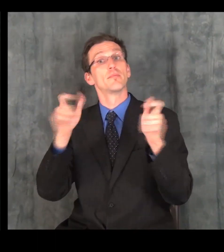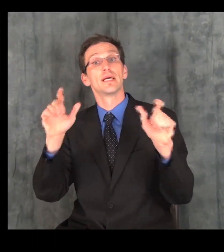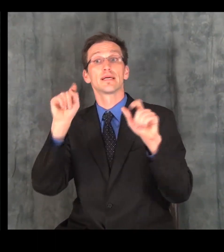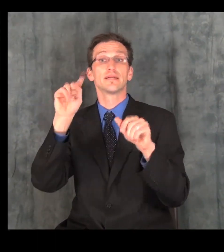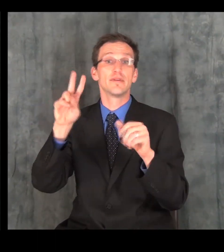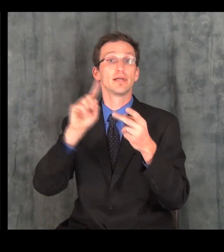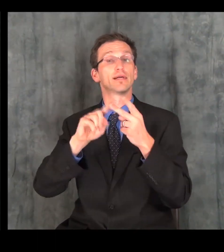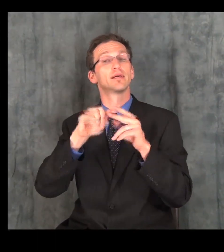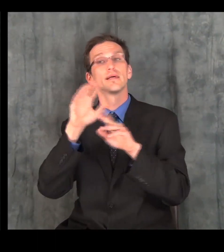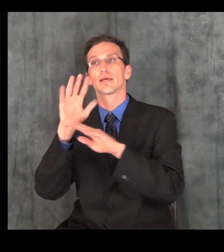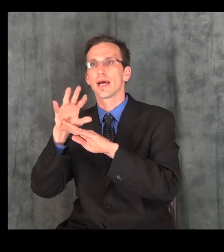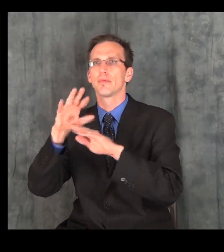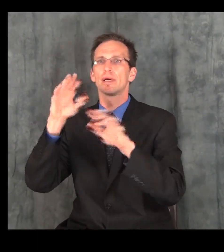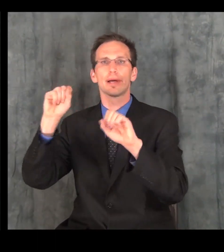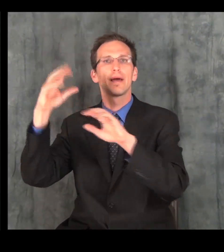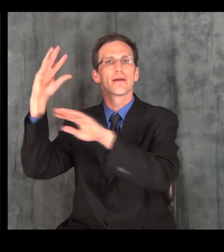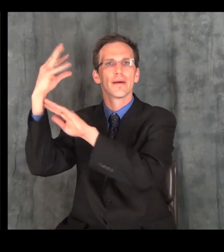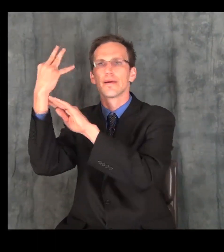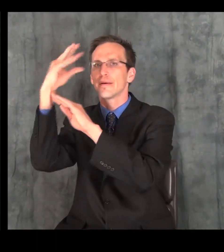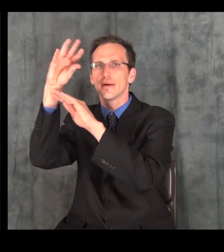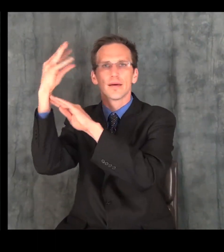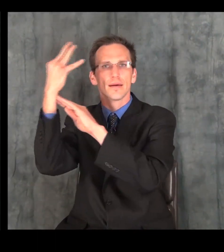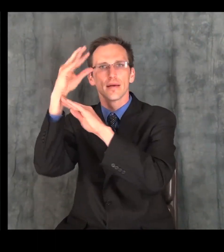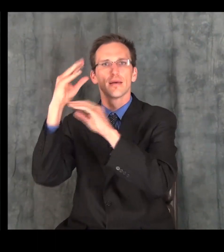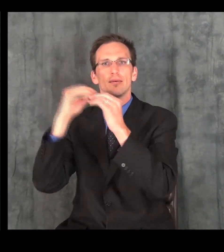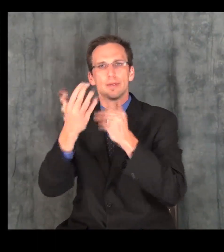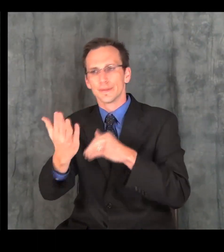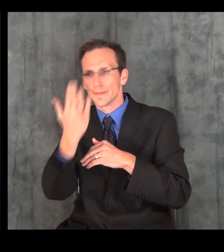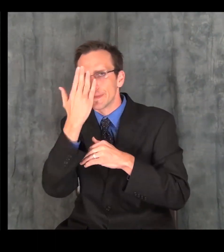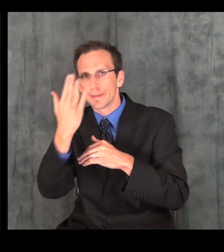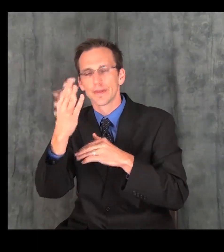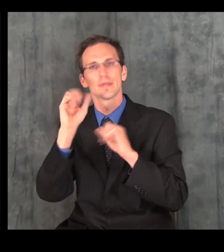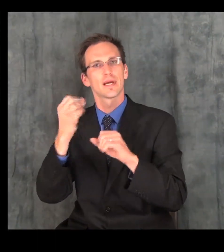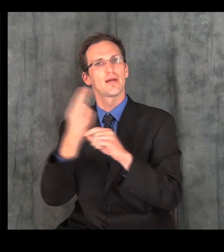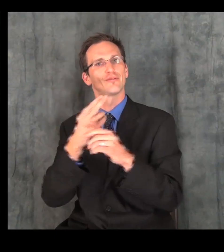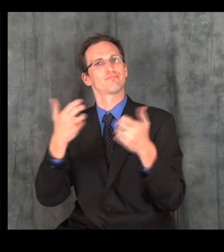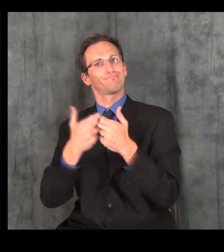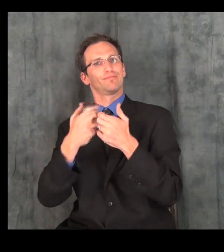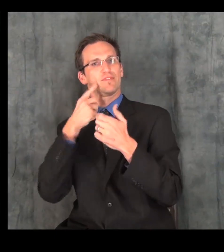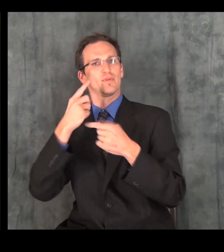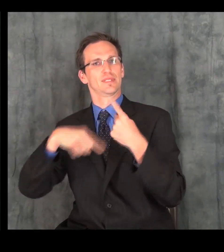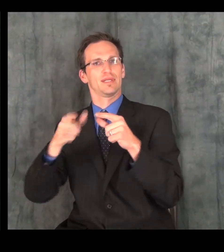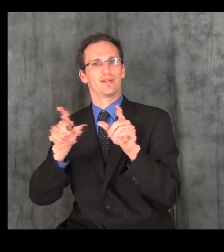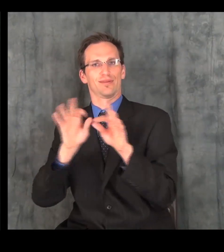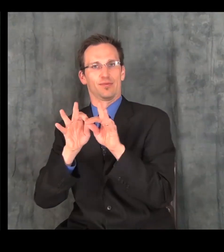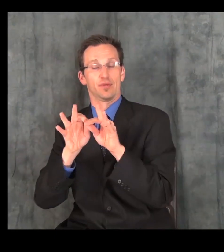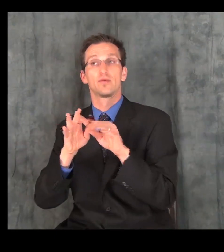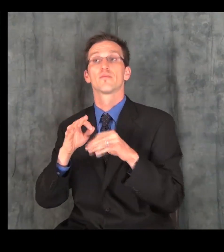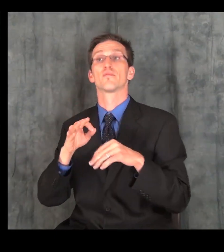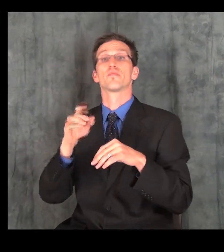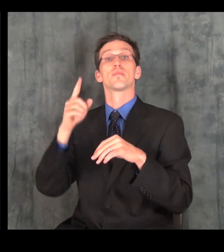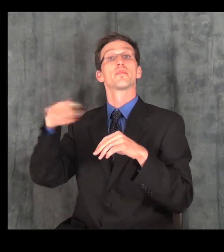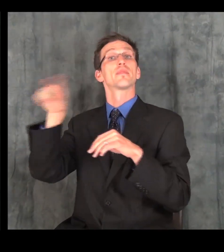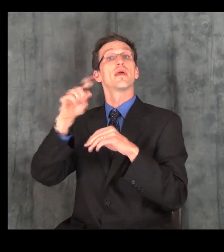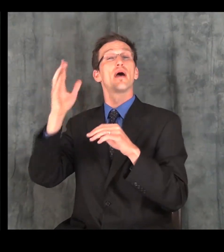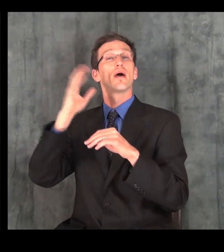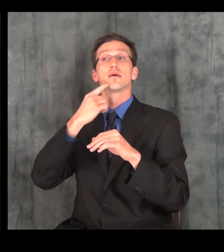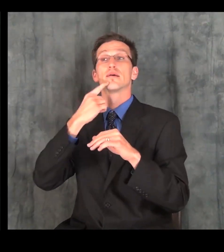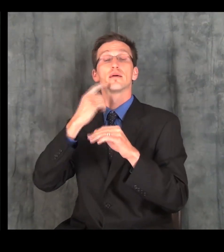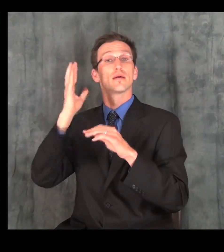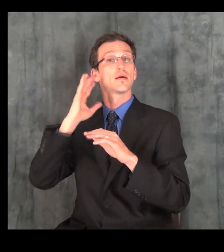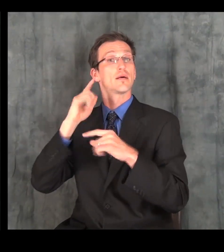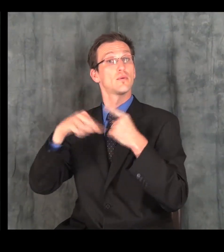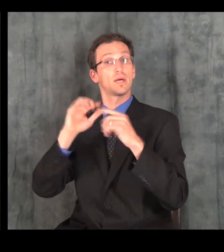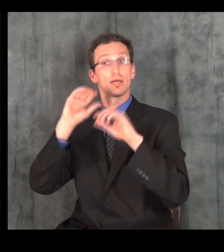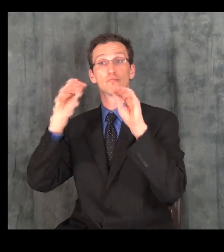so on, so that it's more appropriate for sign language interpreting use. Because they said, look, when we installed this system, it was never designed for that.